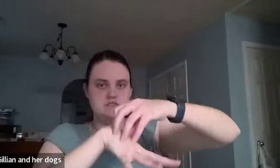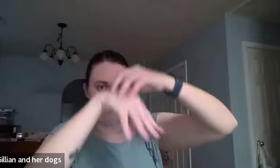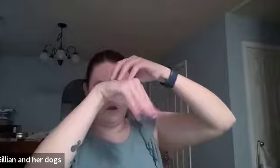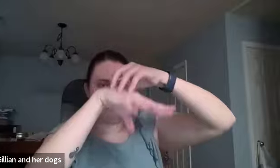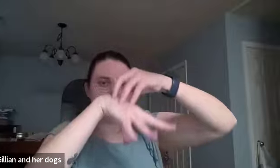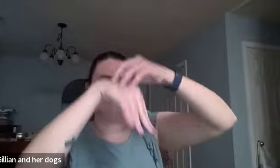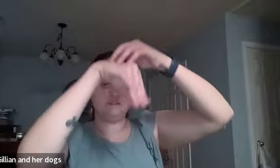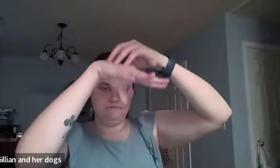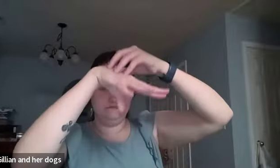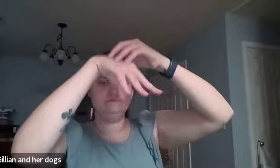Octopus, octopus,